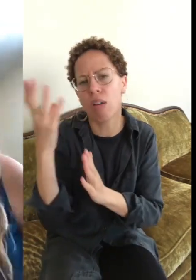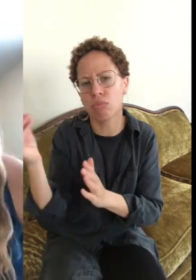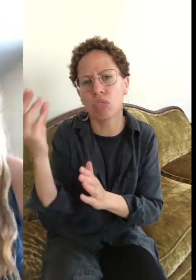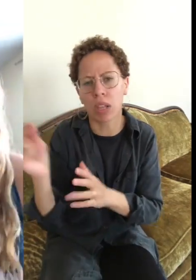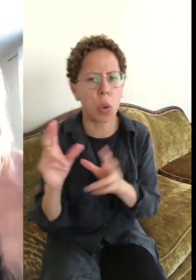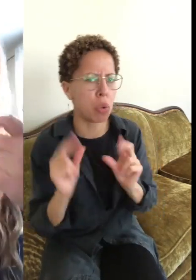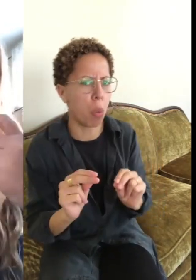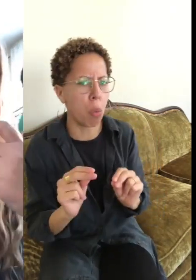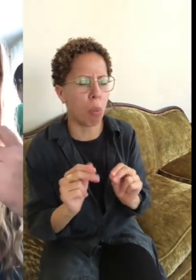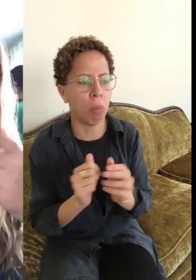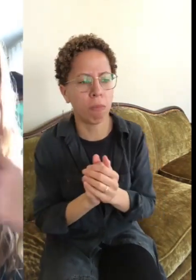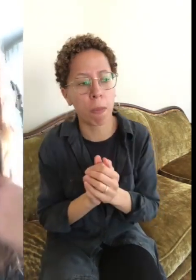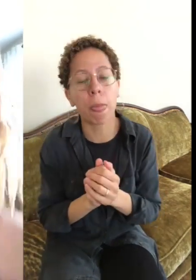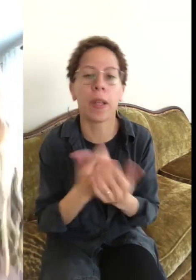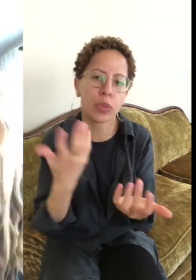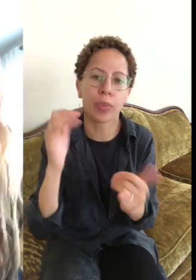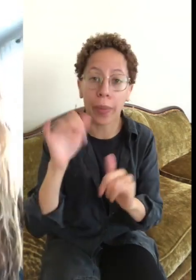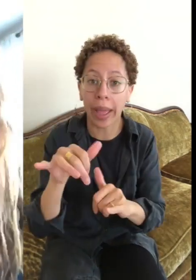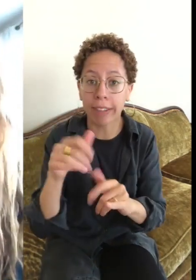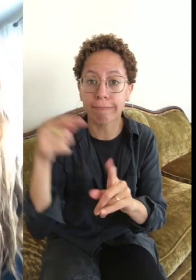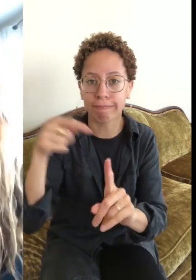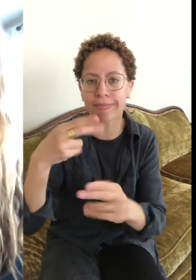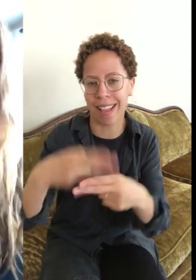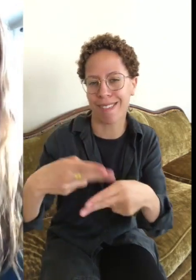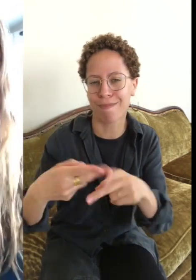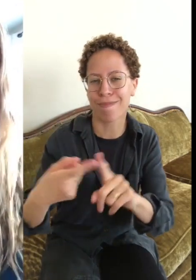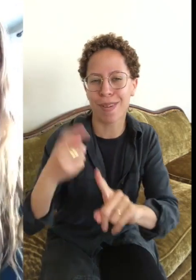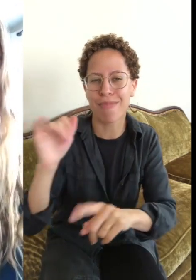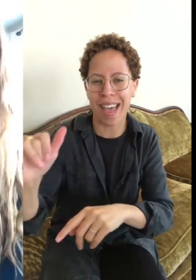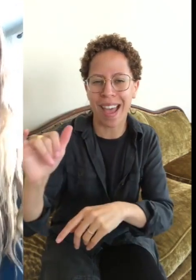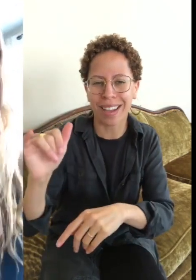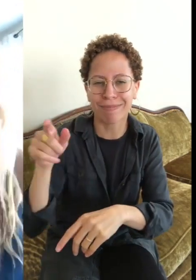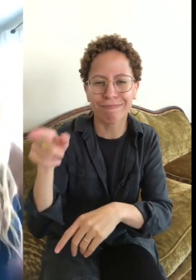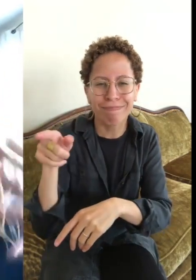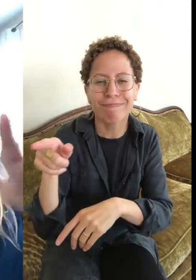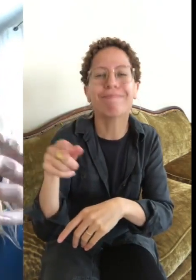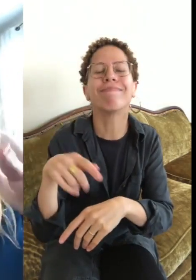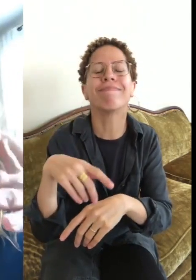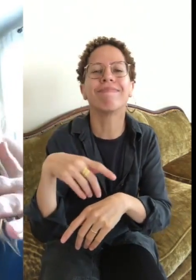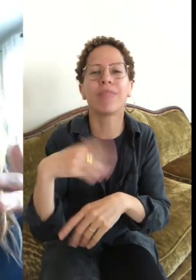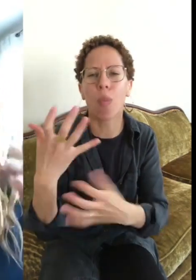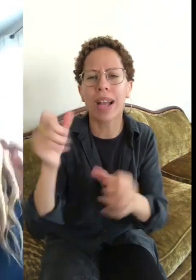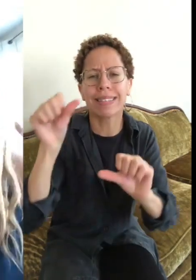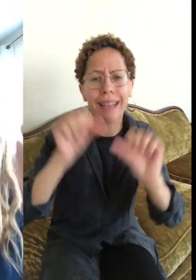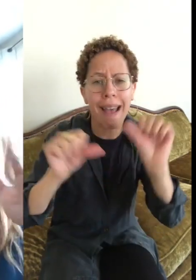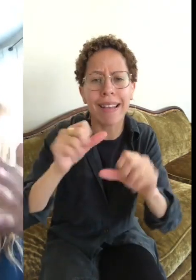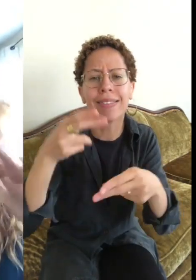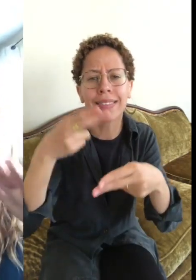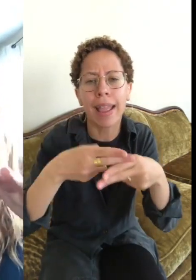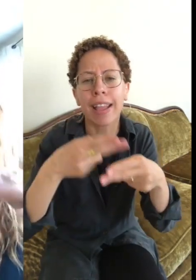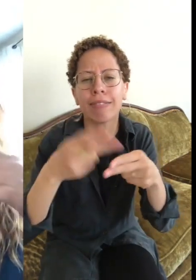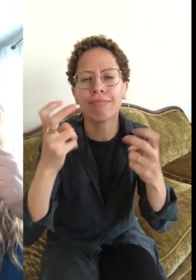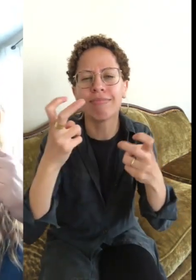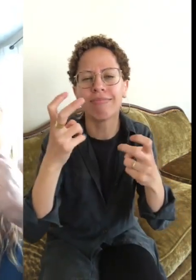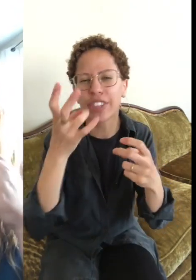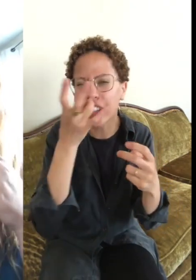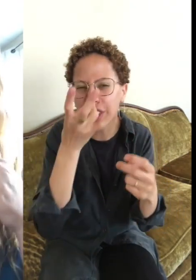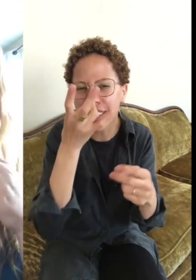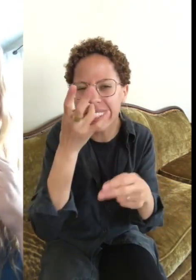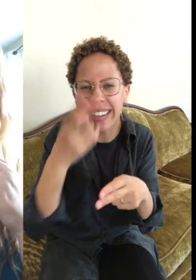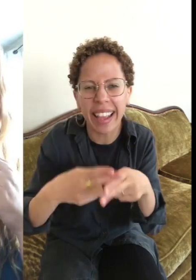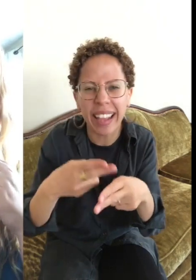No. So yeah, that's where his name came from. And Simon thought of it because we wanted kind of a sciencey name, kind of a nerdy